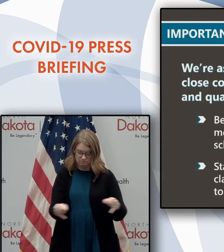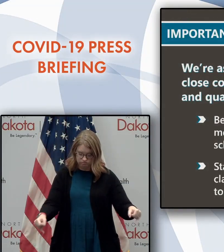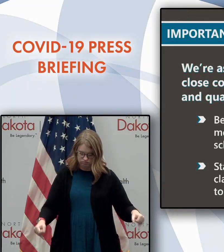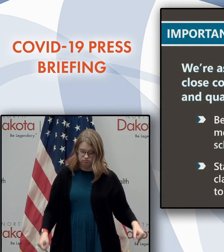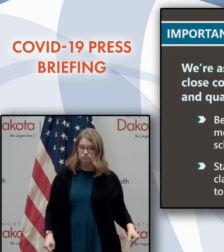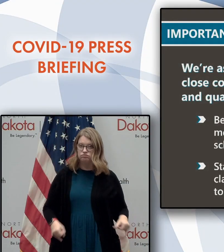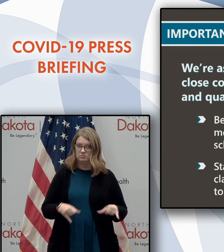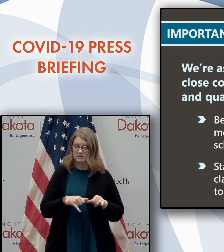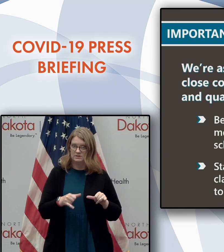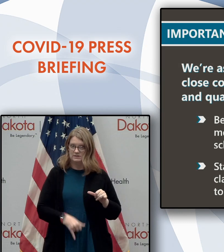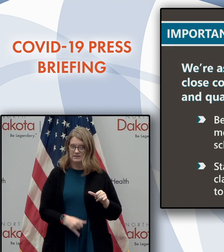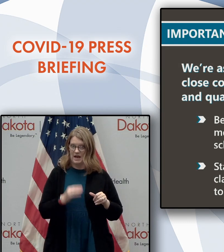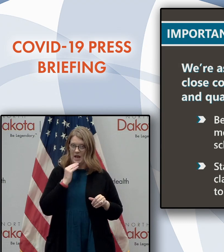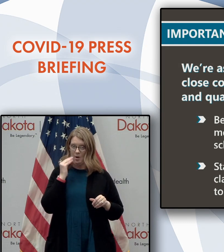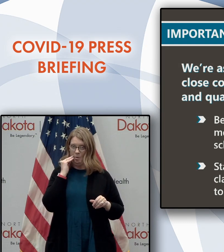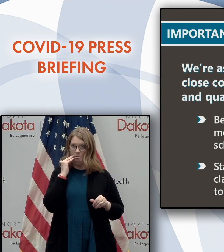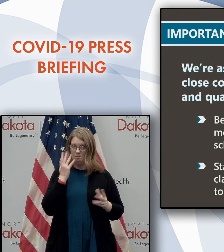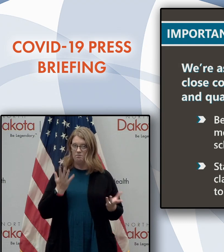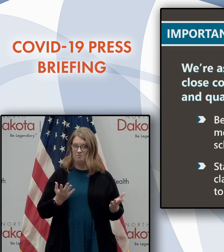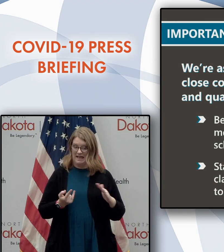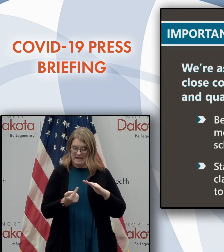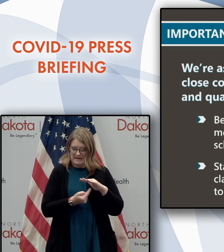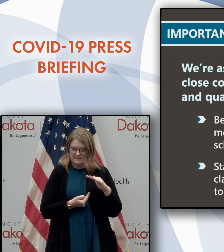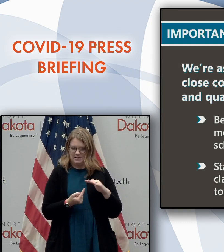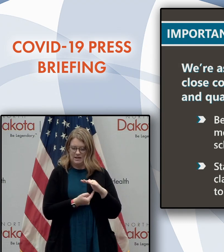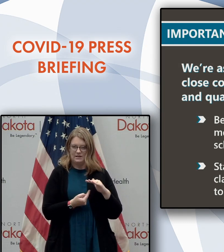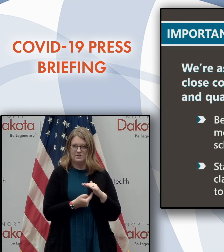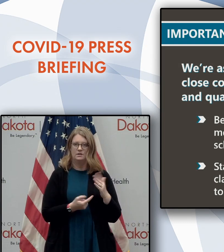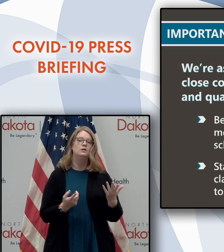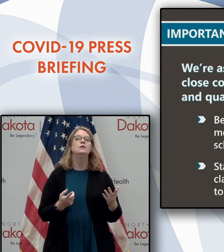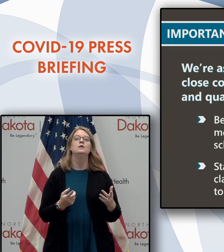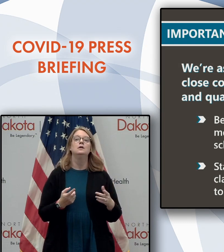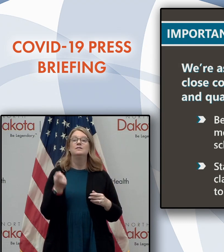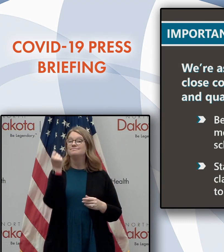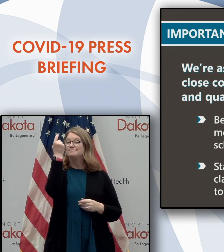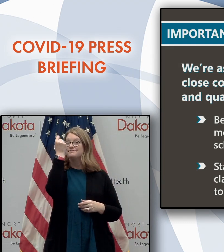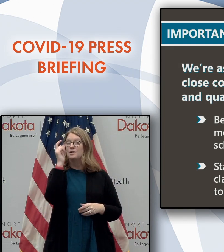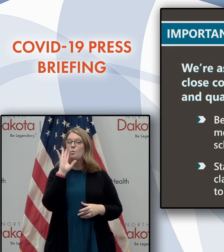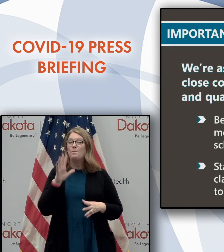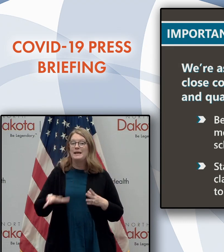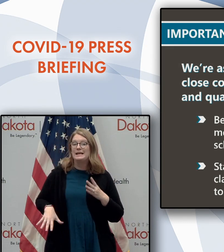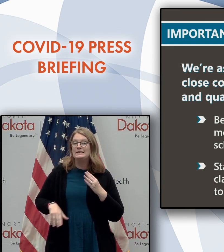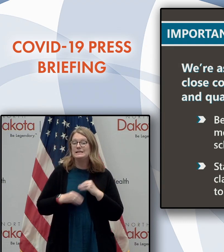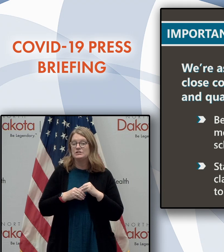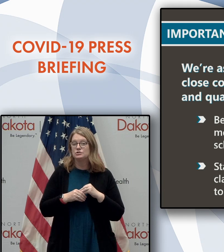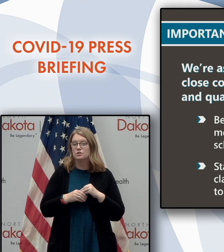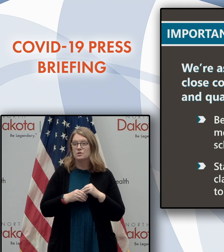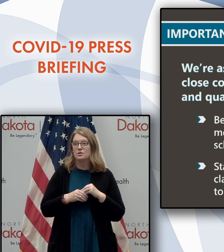contact piece, again, we're going to be doing additional